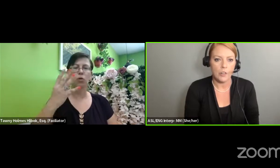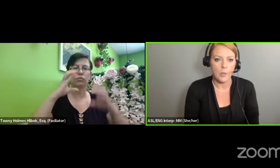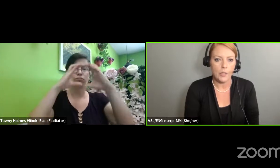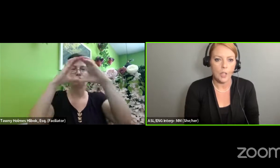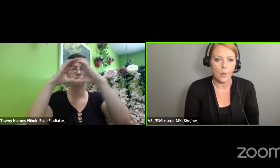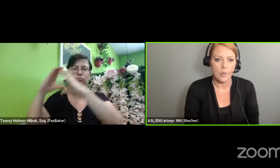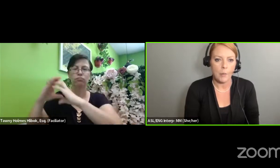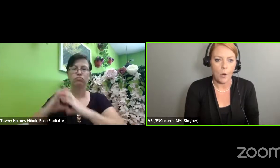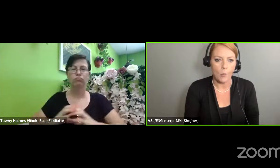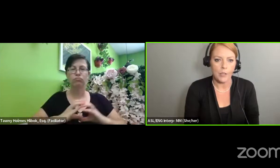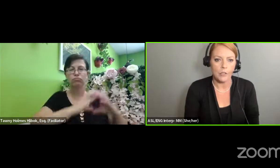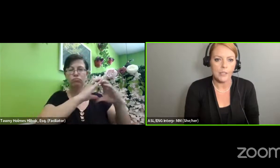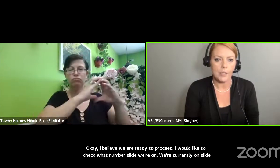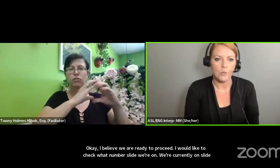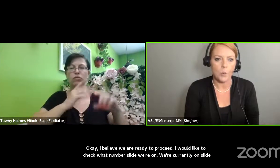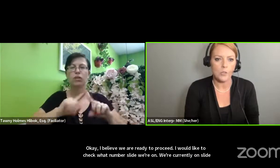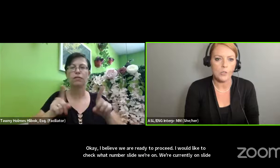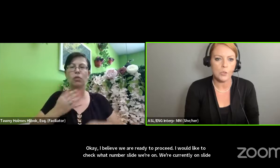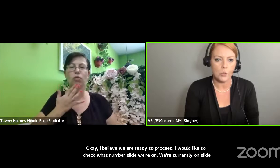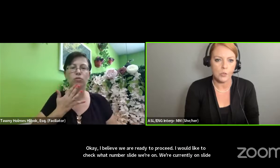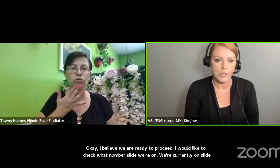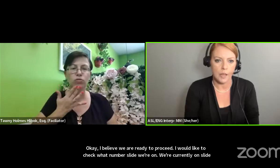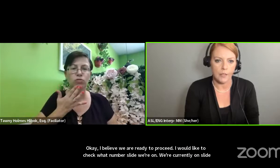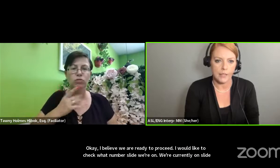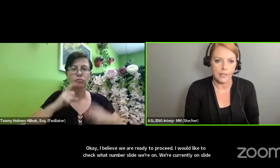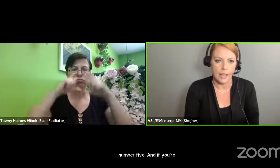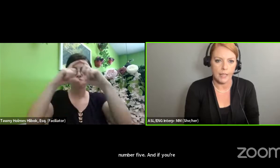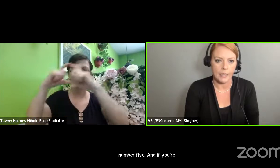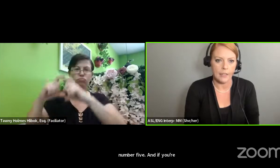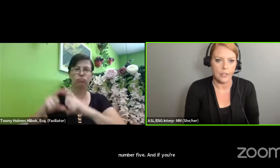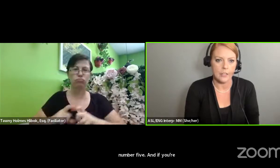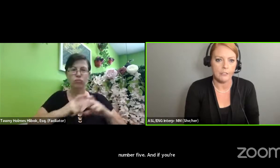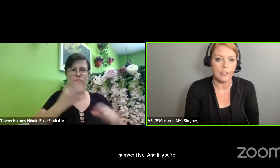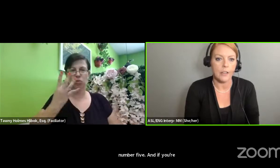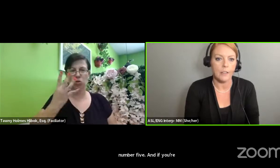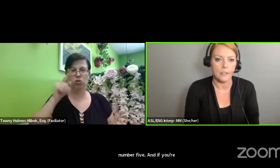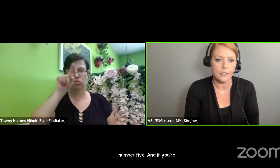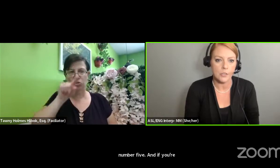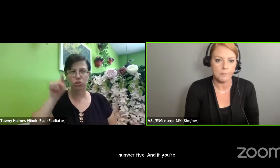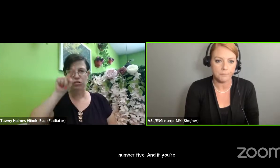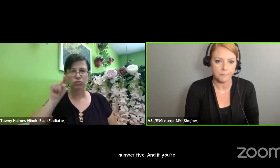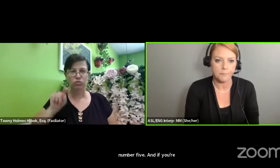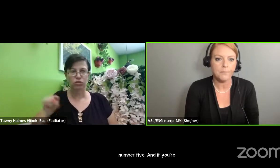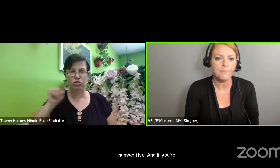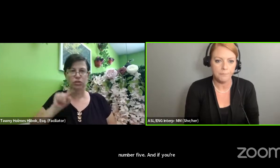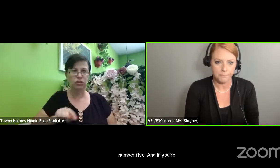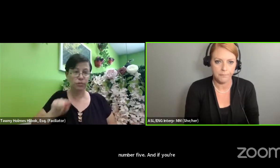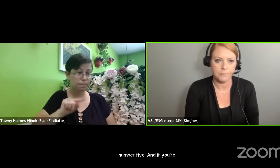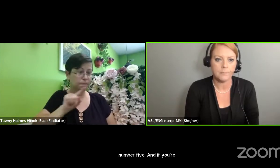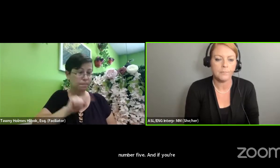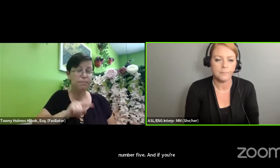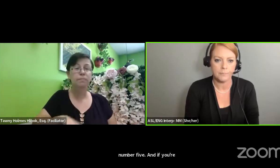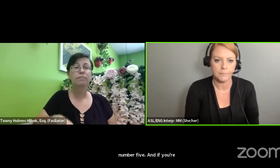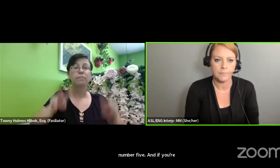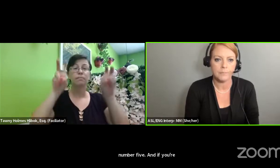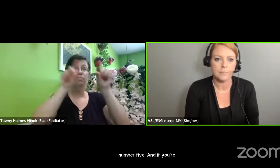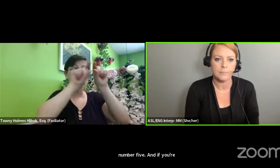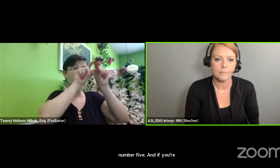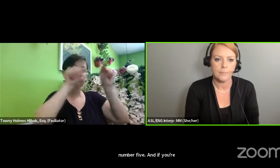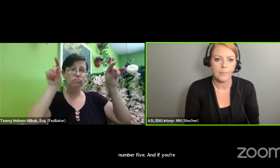And if you're following along with the PowerPoint, you'll see 4 circles on that slide that are in different colors.